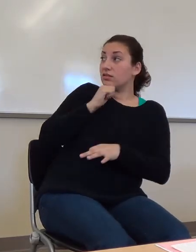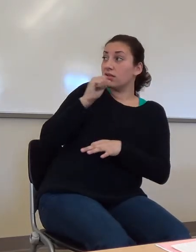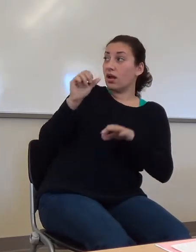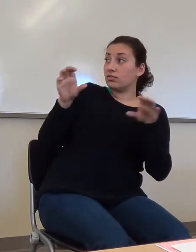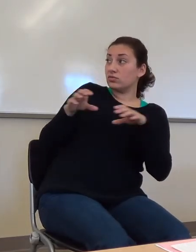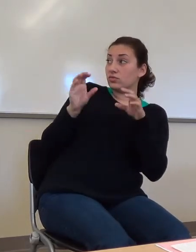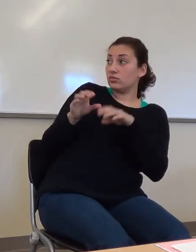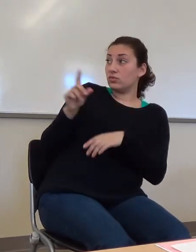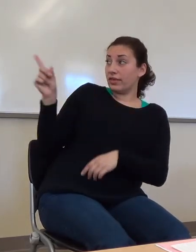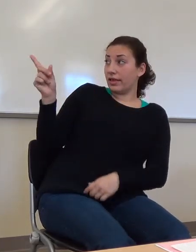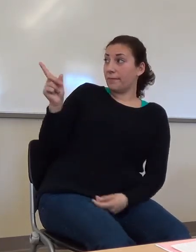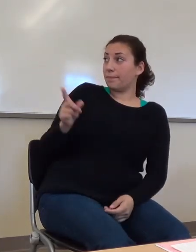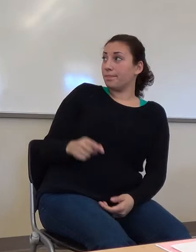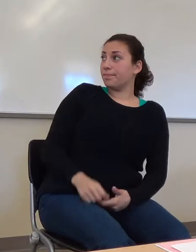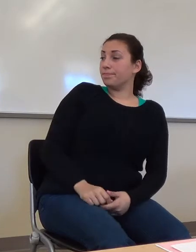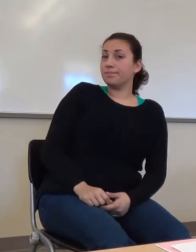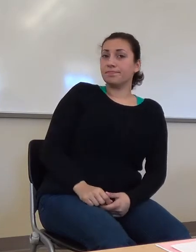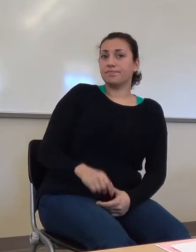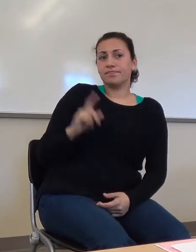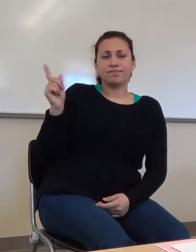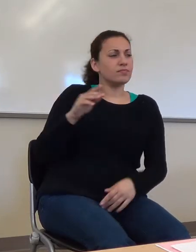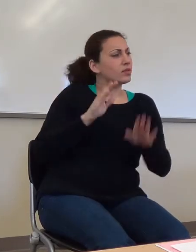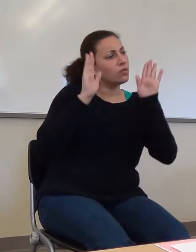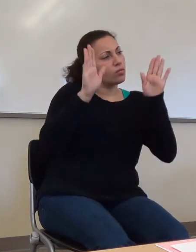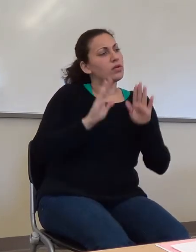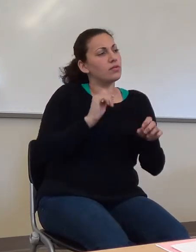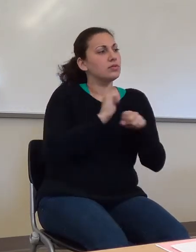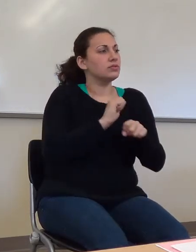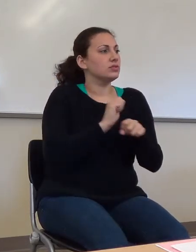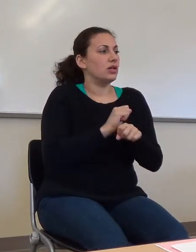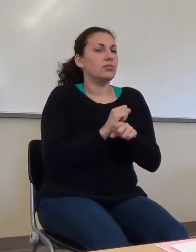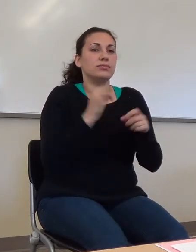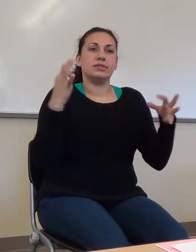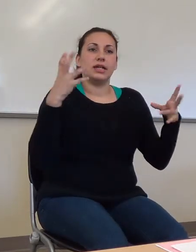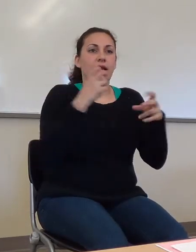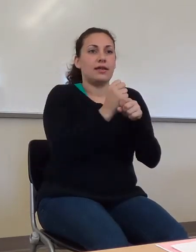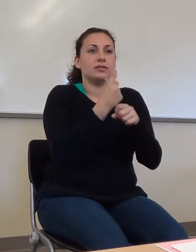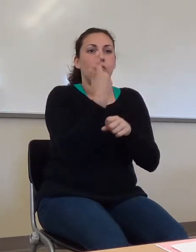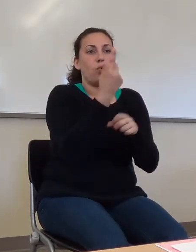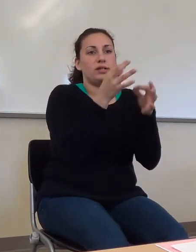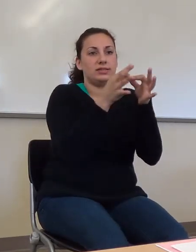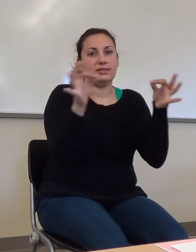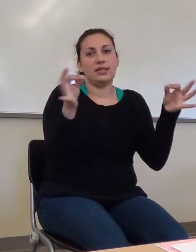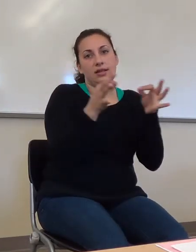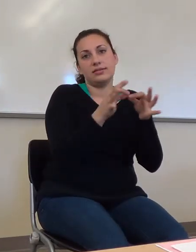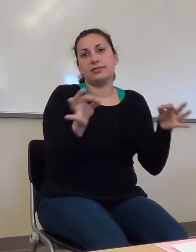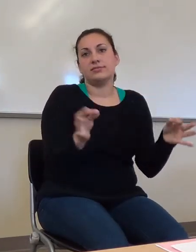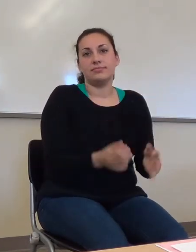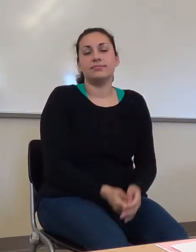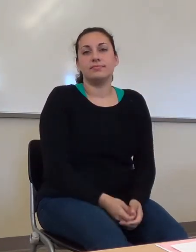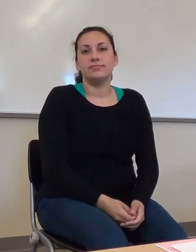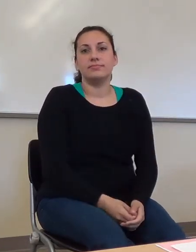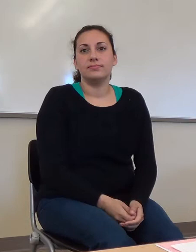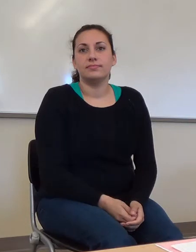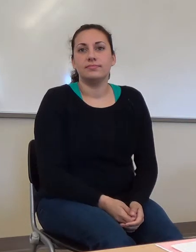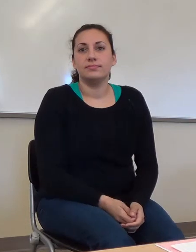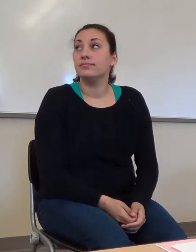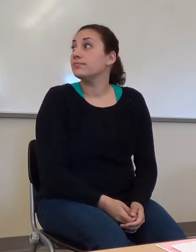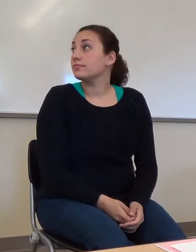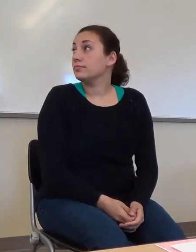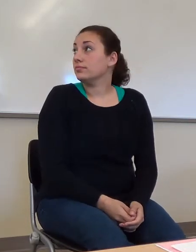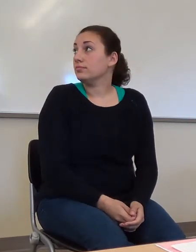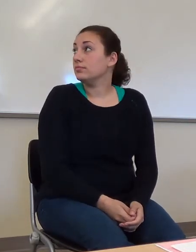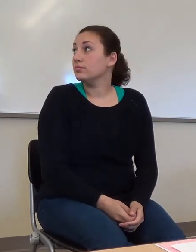difficult, this person did an excellent job of getting this all into one sentence. okay? You could